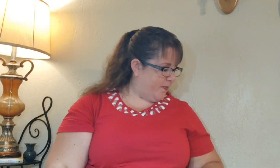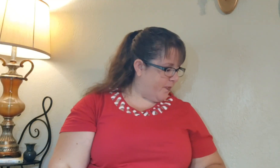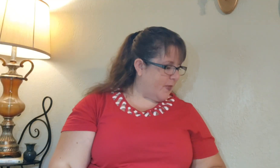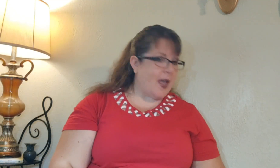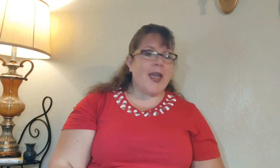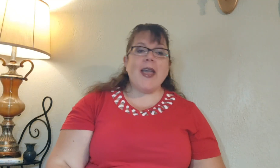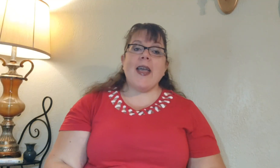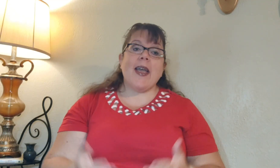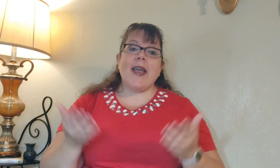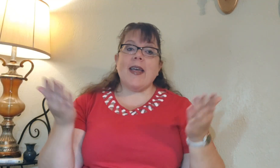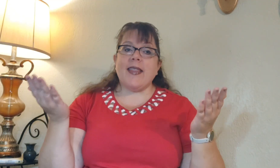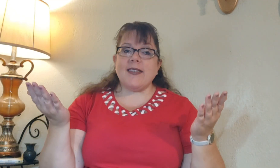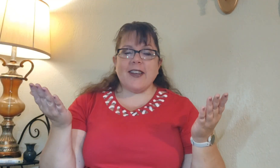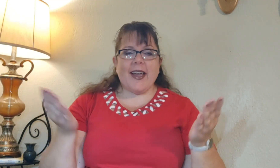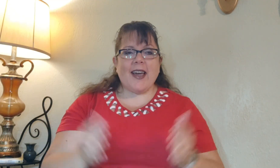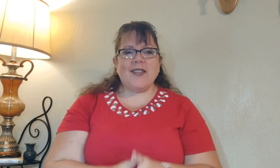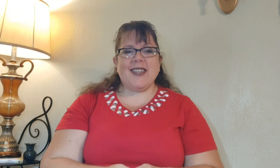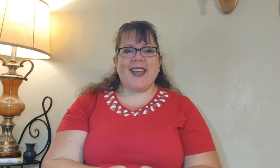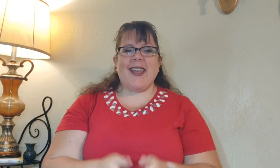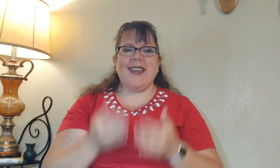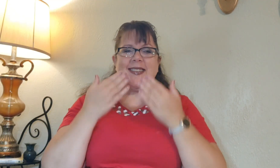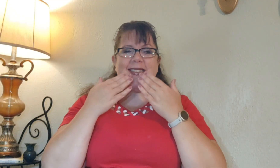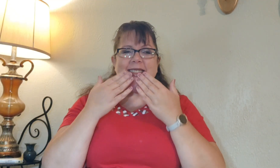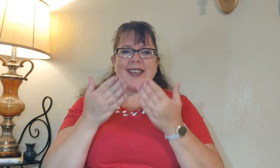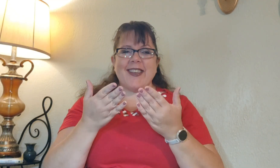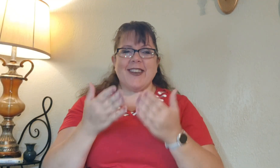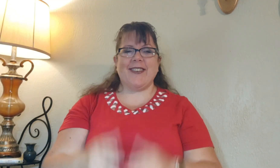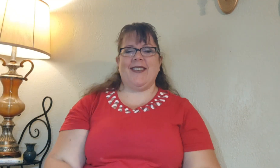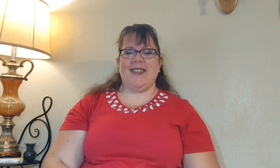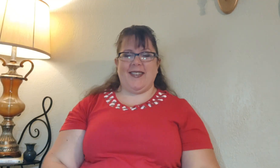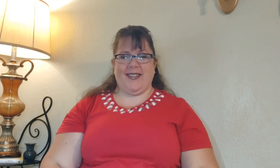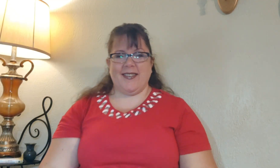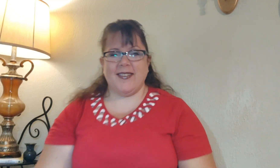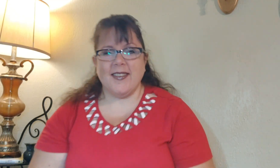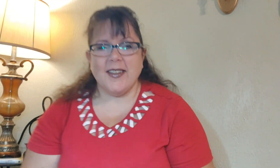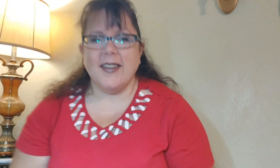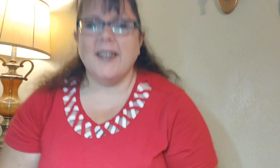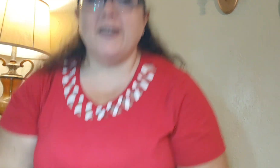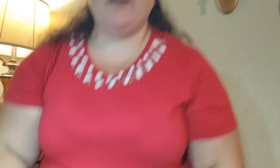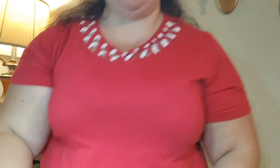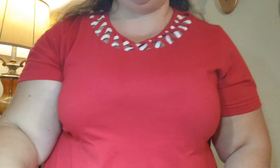And that's all I have today. Thank you.